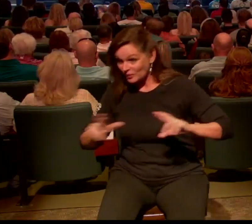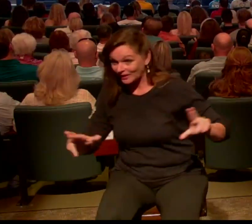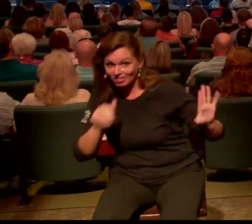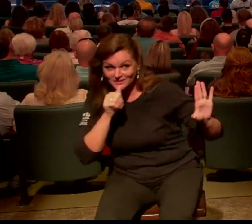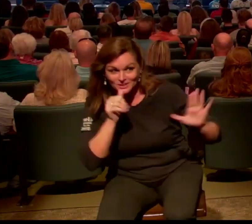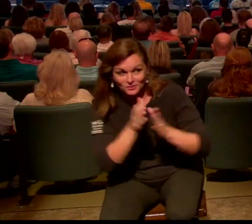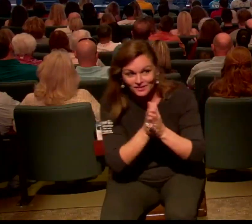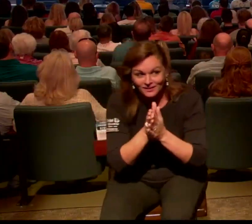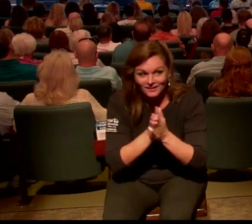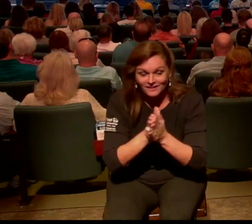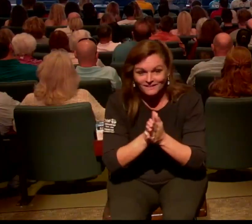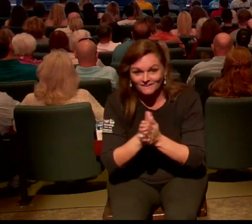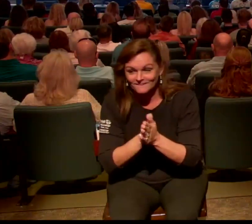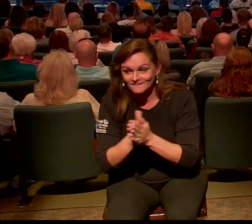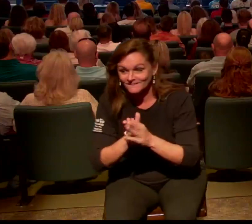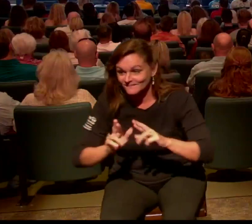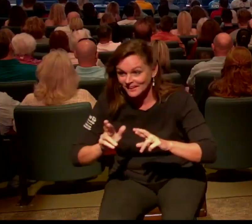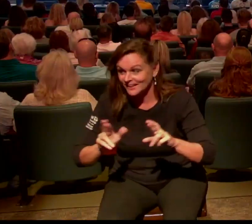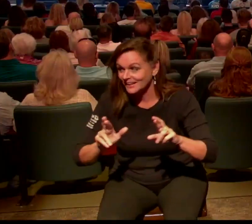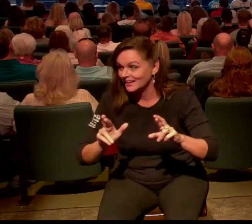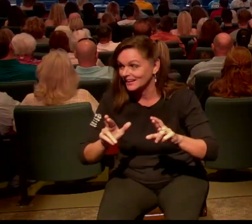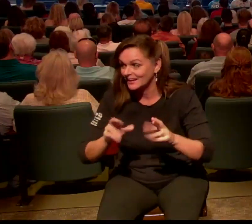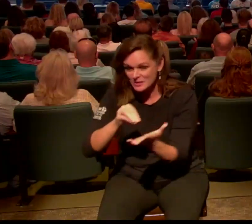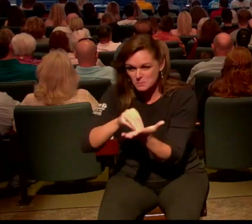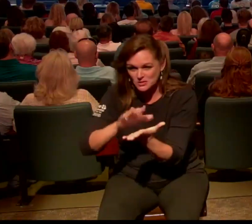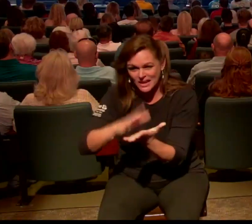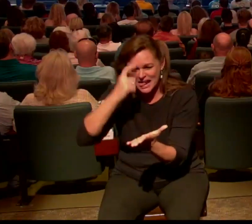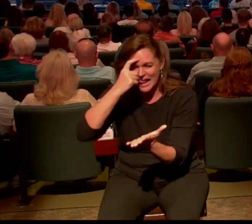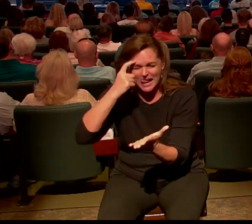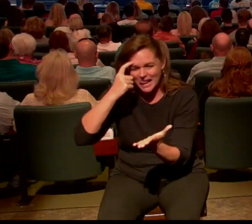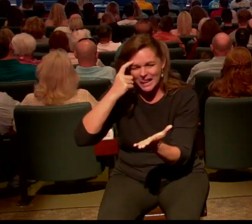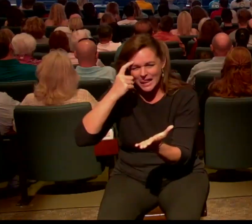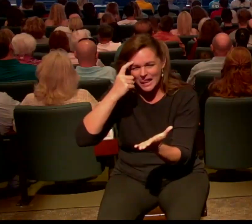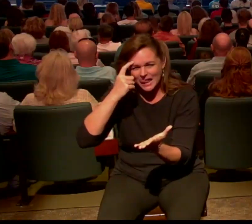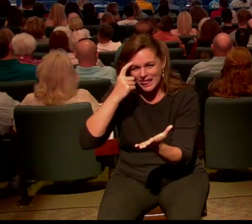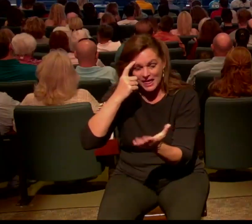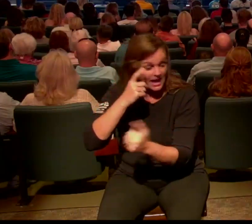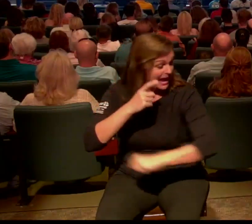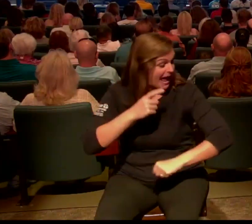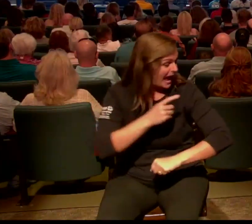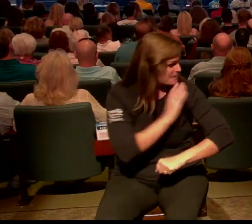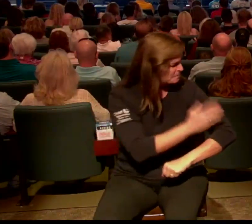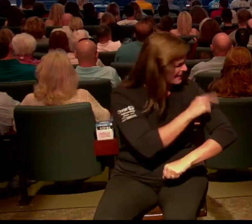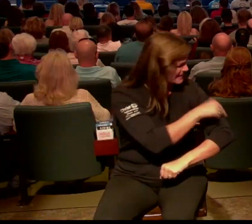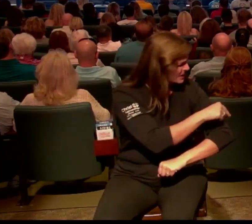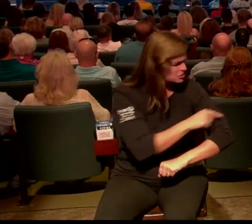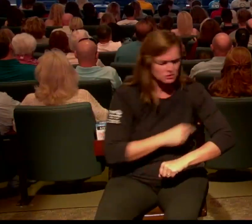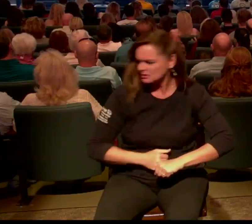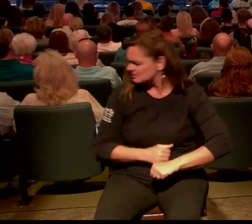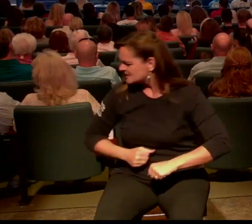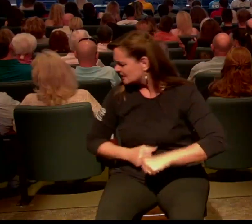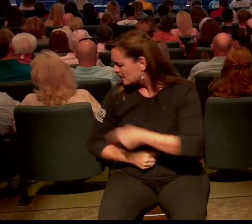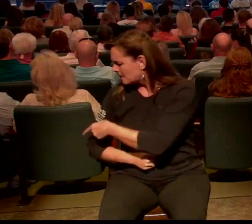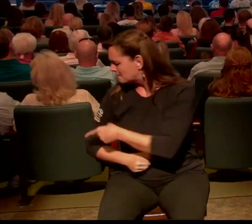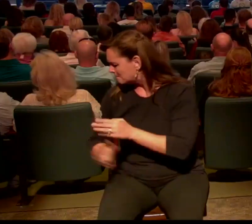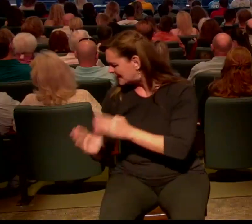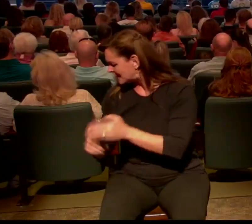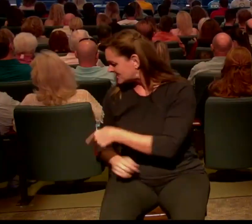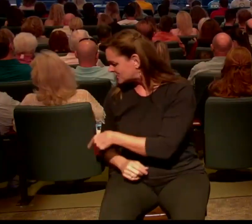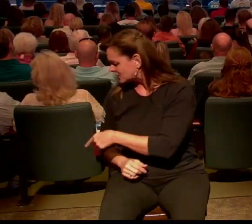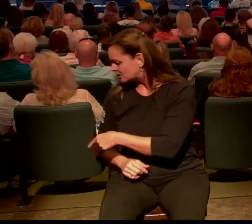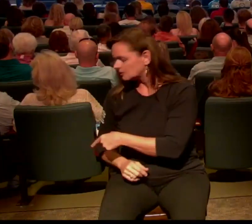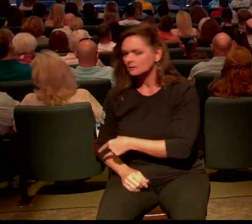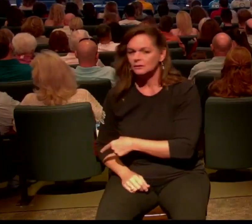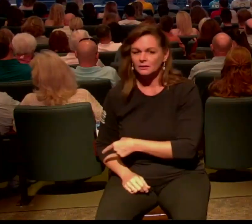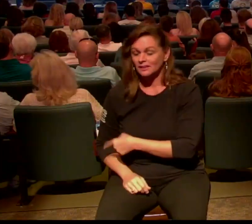this down. Don't miss it. Don't miss it. In fact, while you're taking notes, look at the person on your left and right. Make sure they're taking notes also. And if they're not,